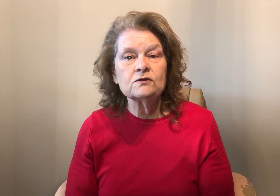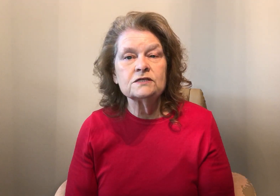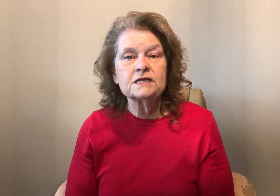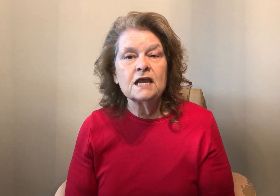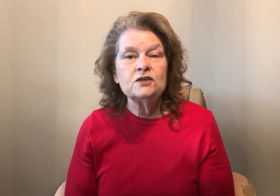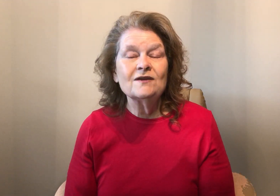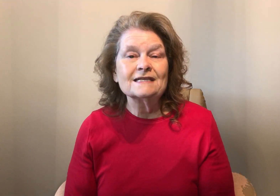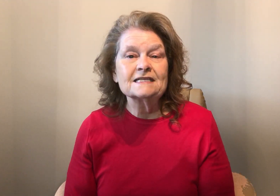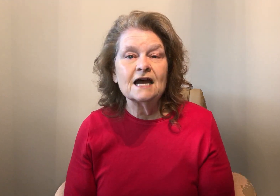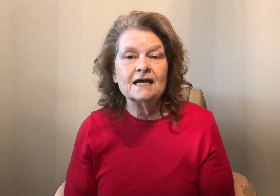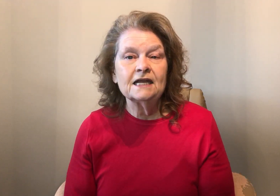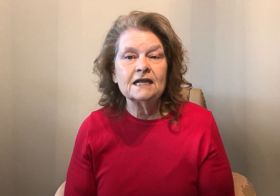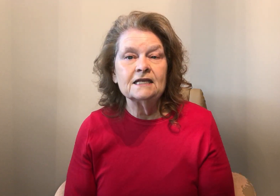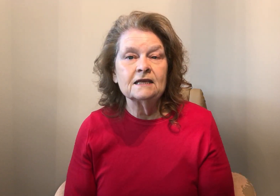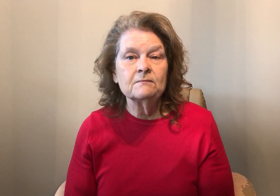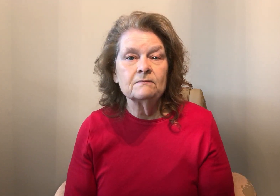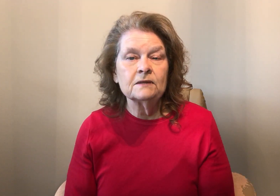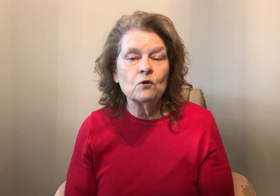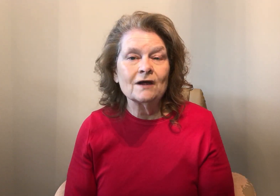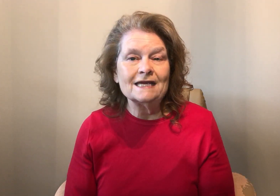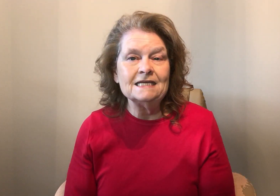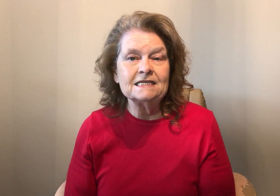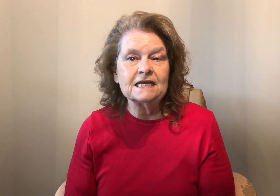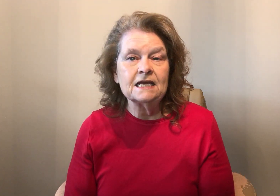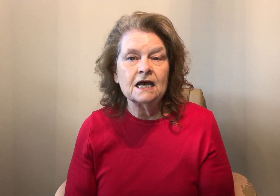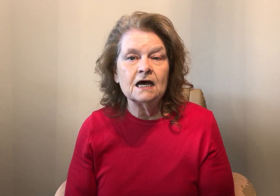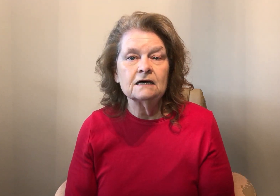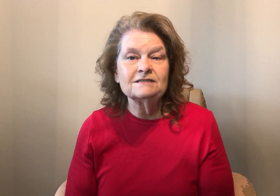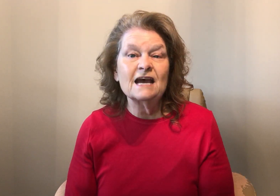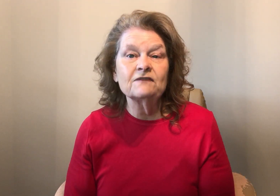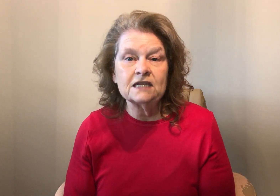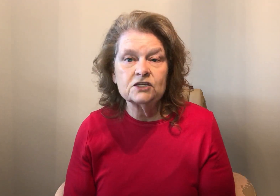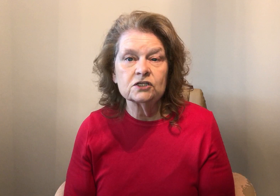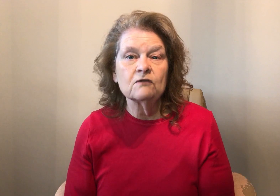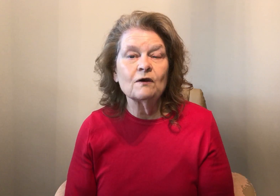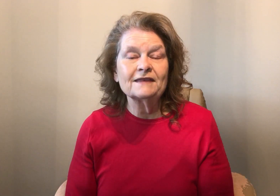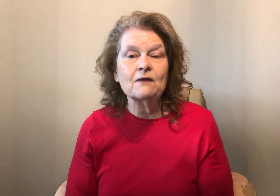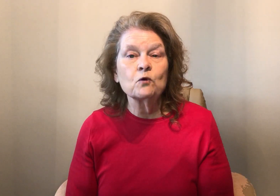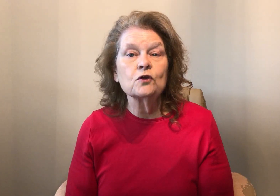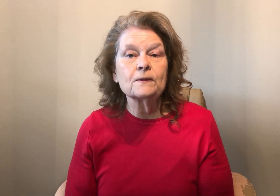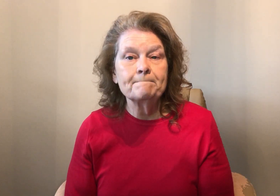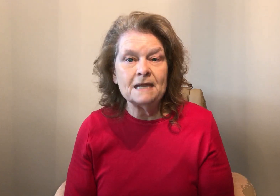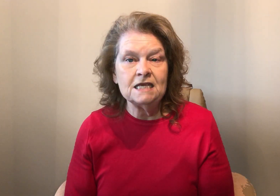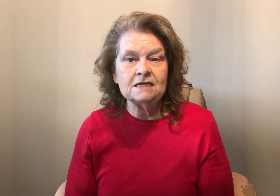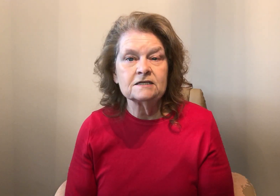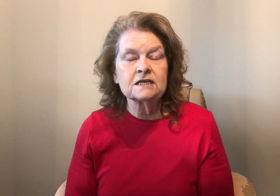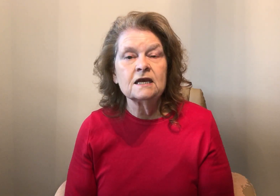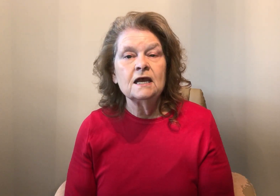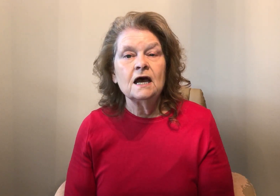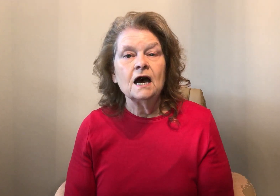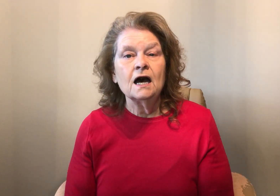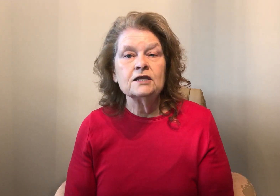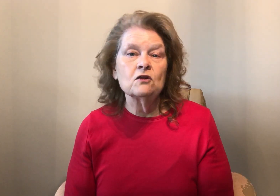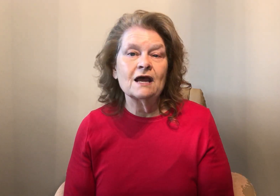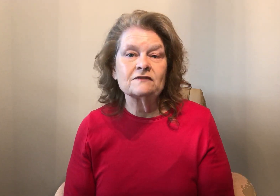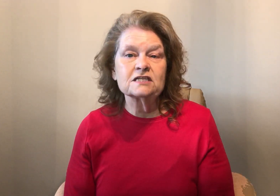words, you can sign it in the more easy definition of what that word means. You don't have to